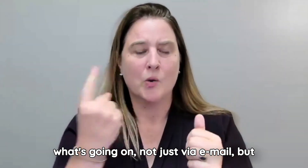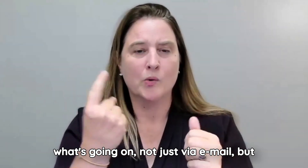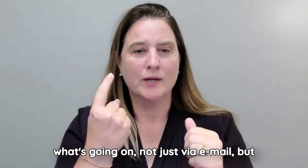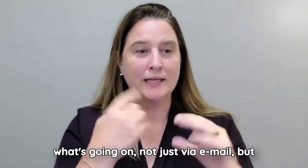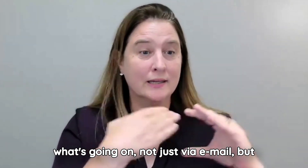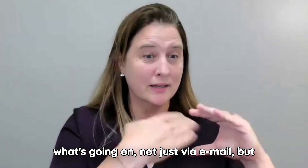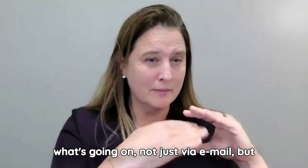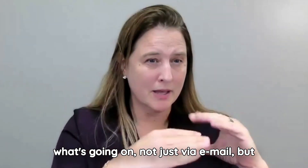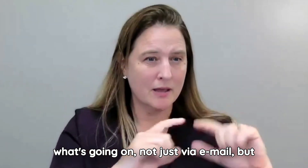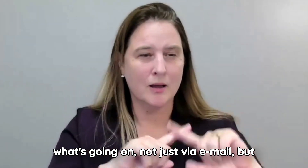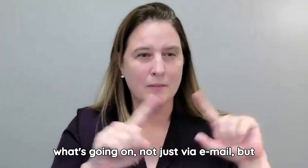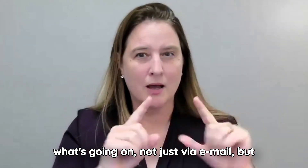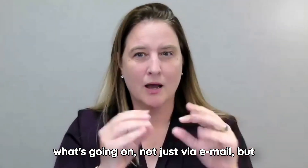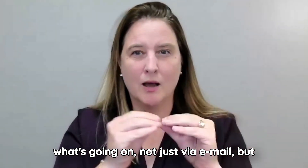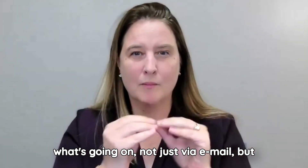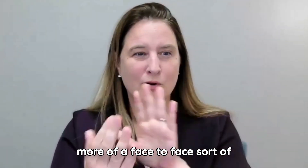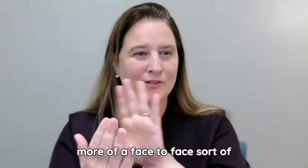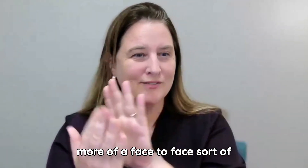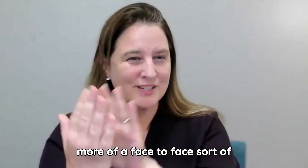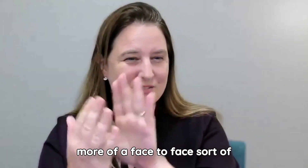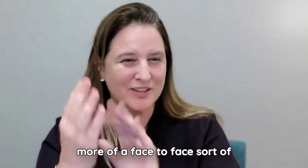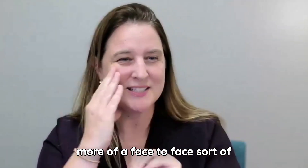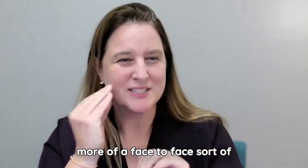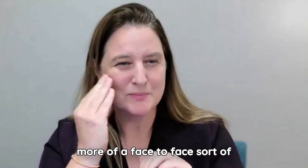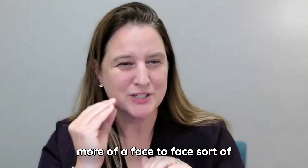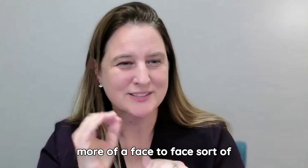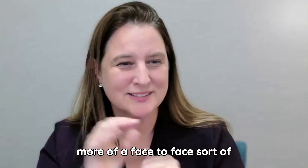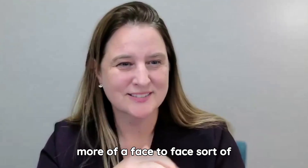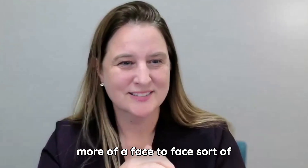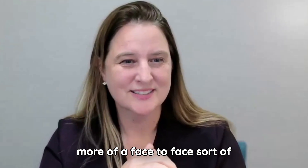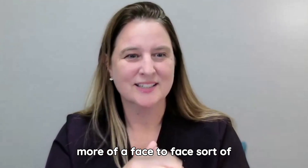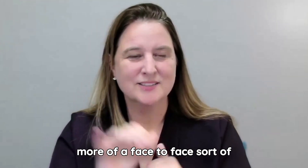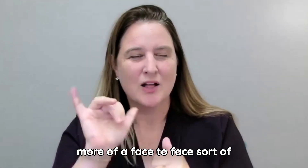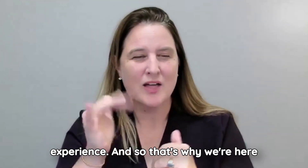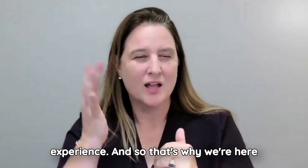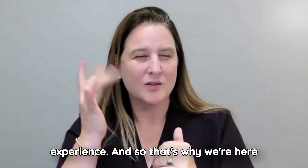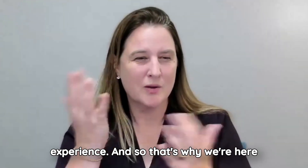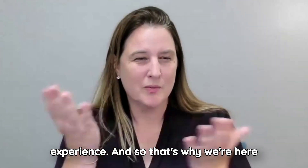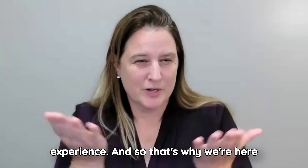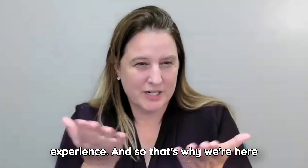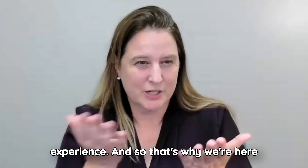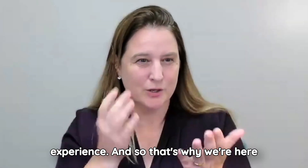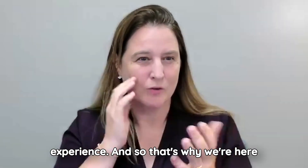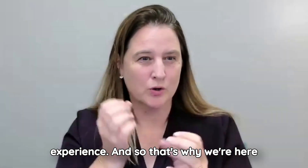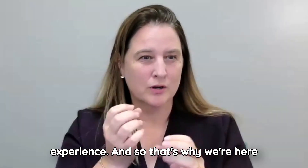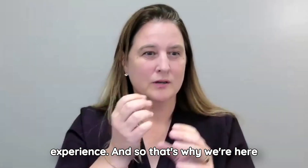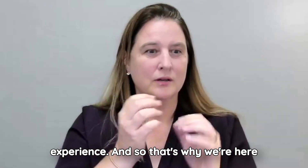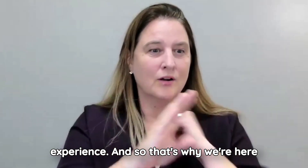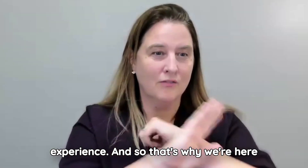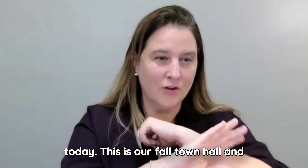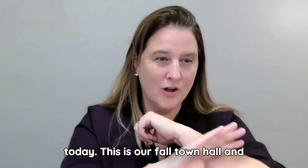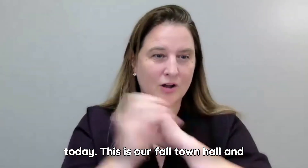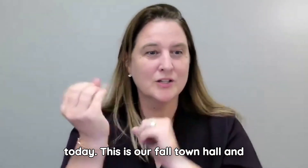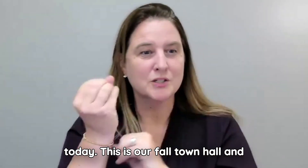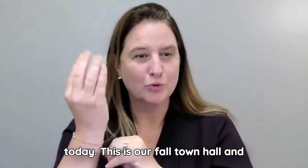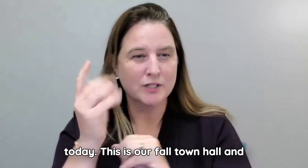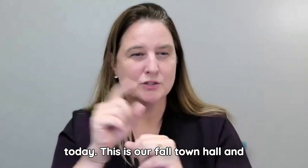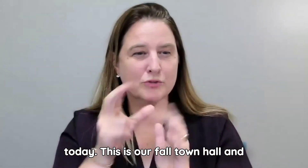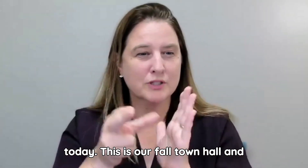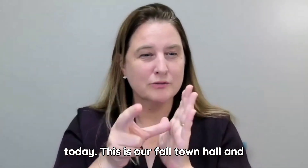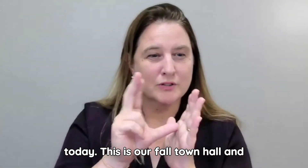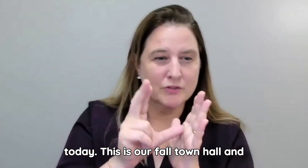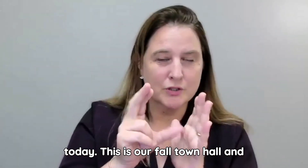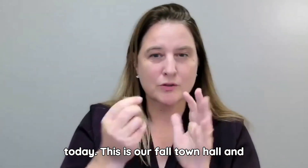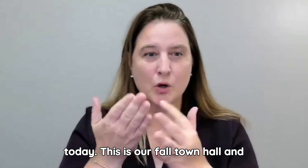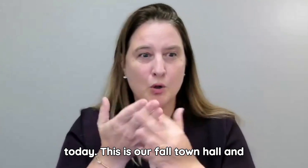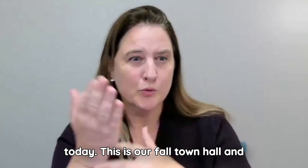having a dialogue and sharing what's going on, not just via email, but more of a face-to-face sort of experience. And so that's why we're here today.